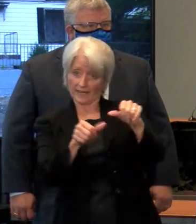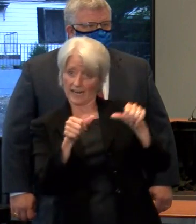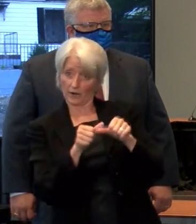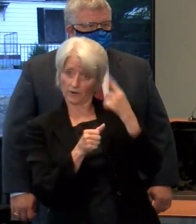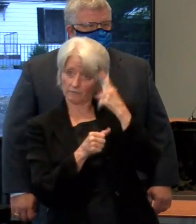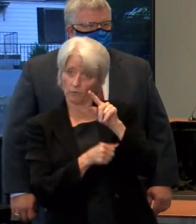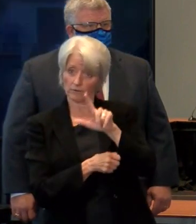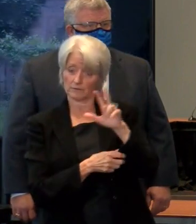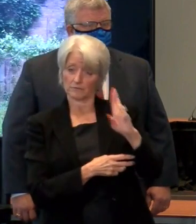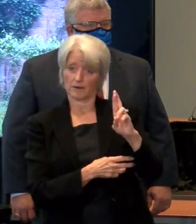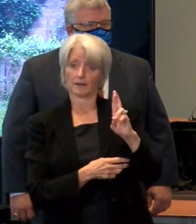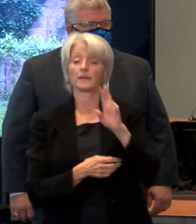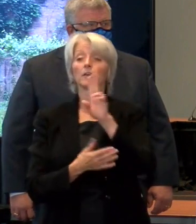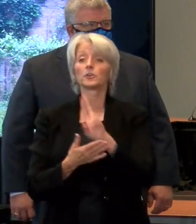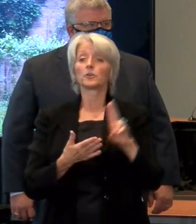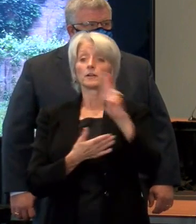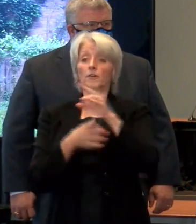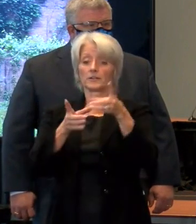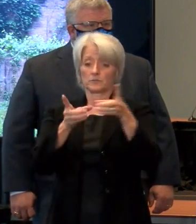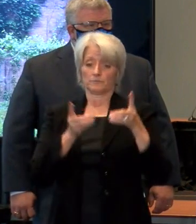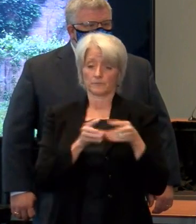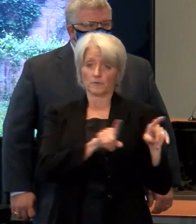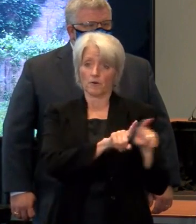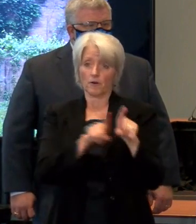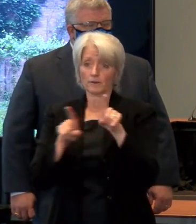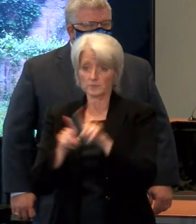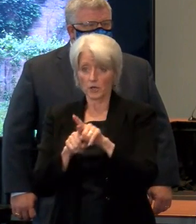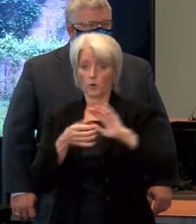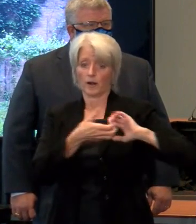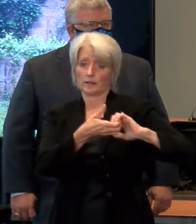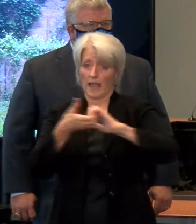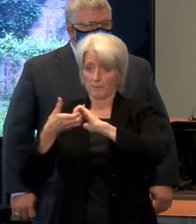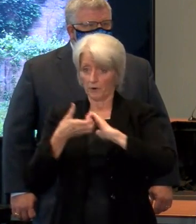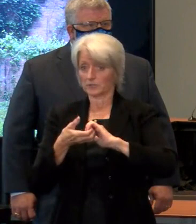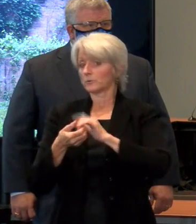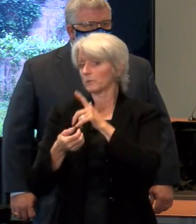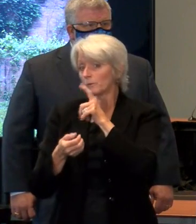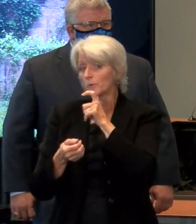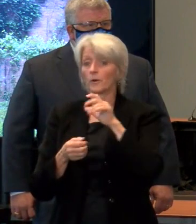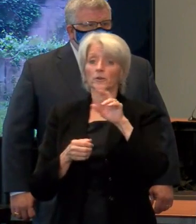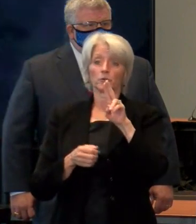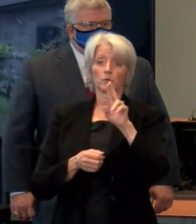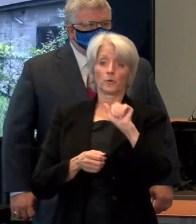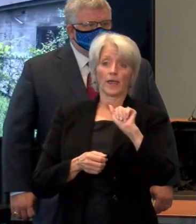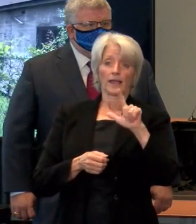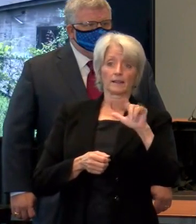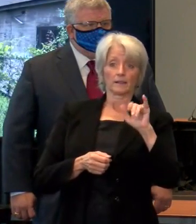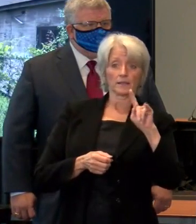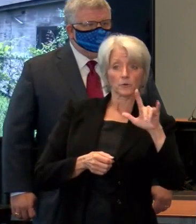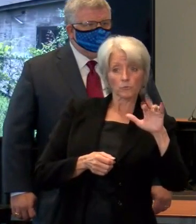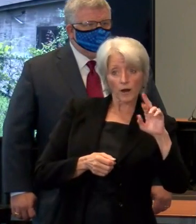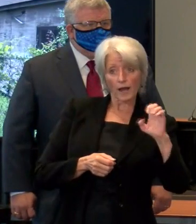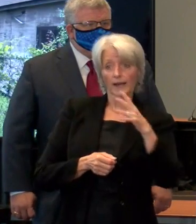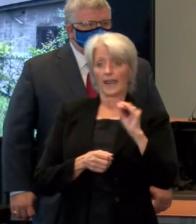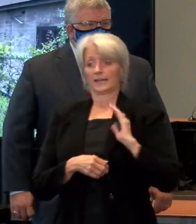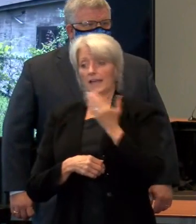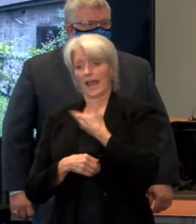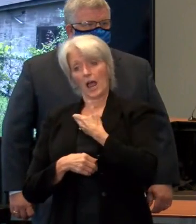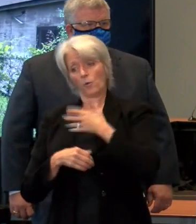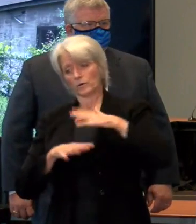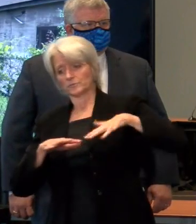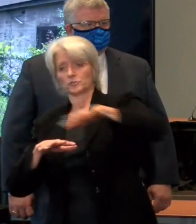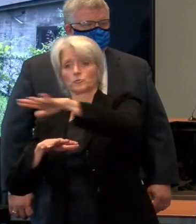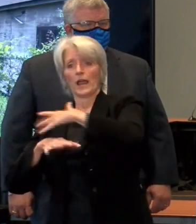Little Rock. University District is also a collaboration with UA Little Rock and our surrounding partners to increase